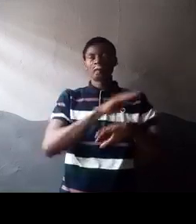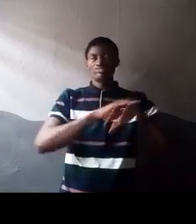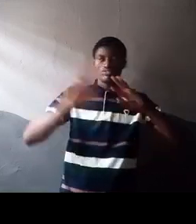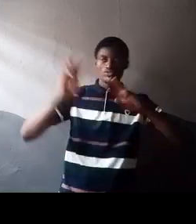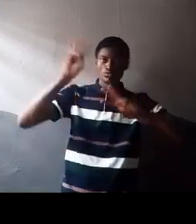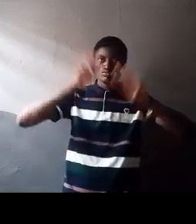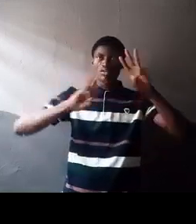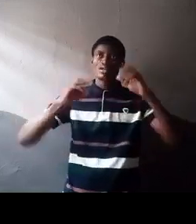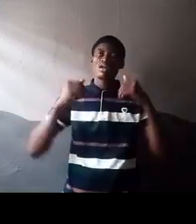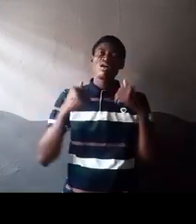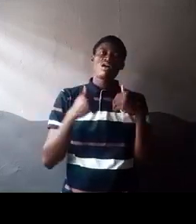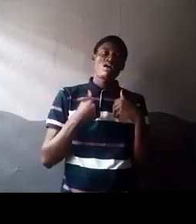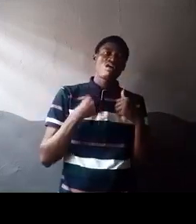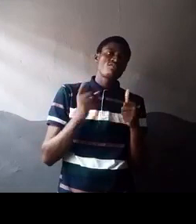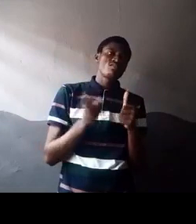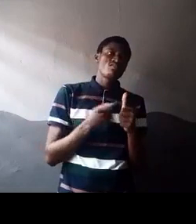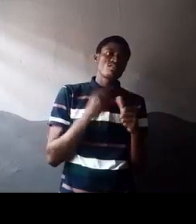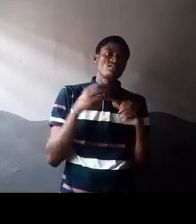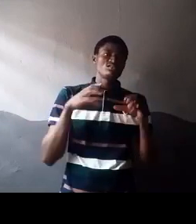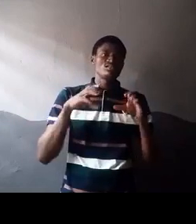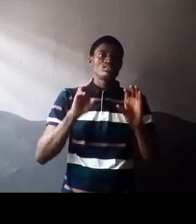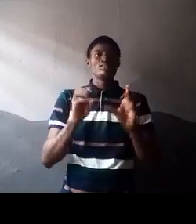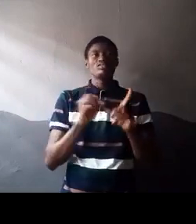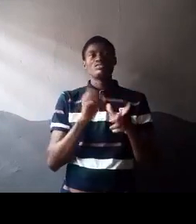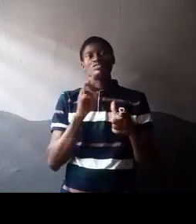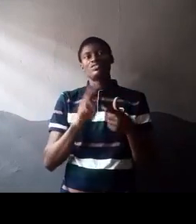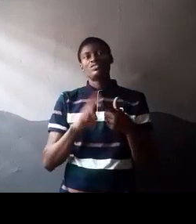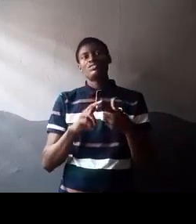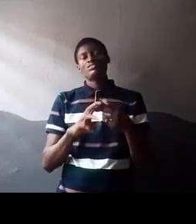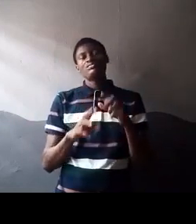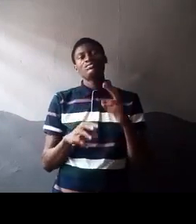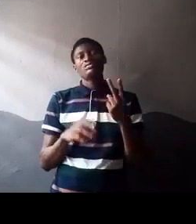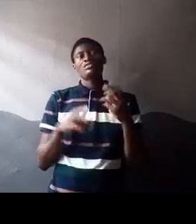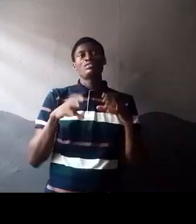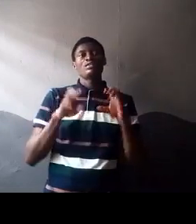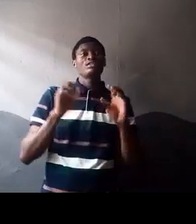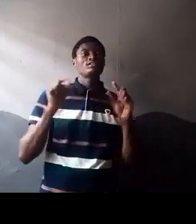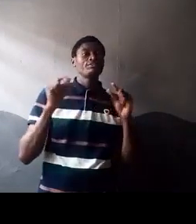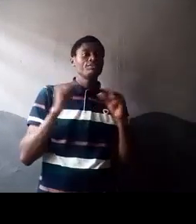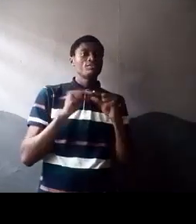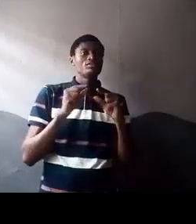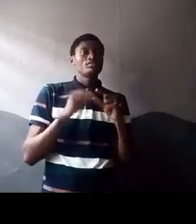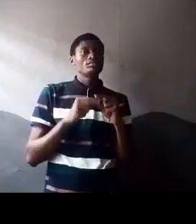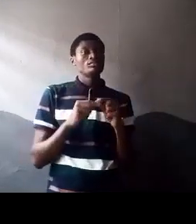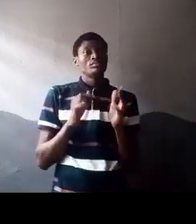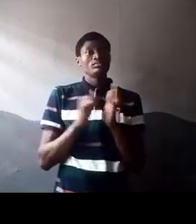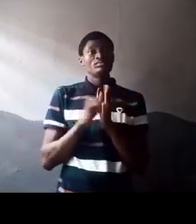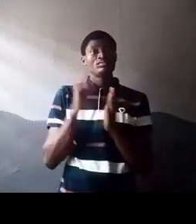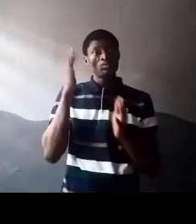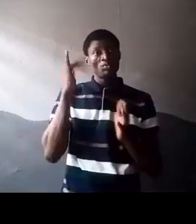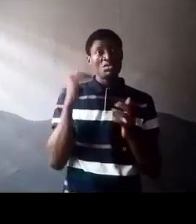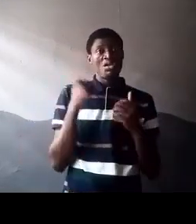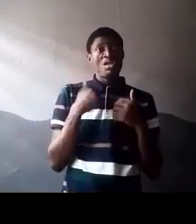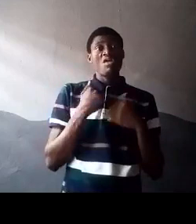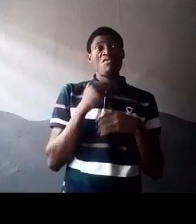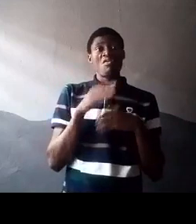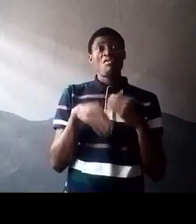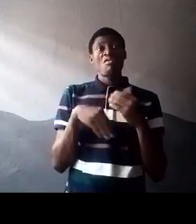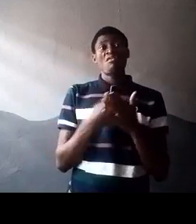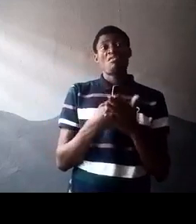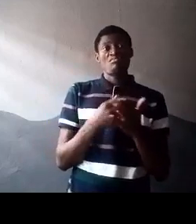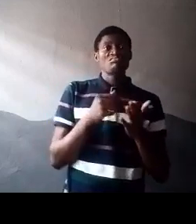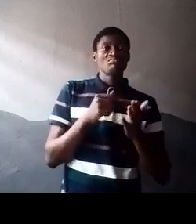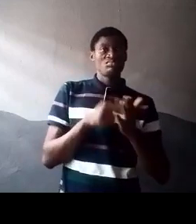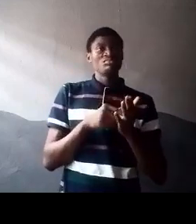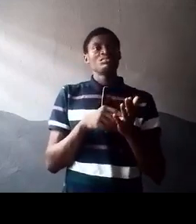class or a second class degree. That's why you have all of these ACs and the opportunity to